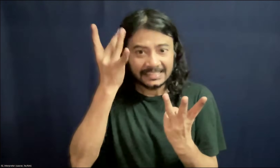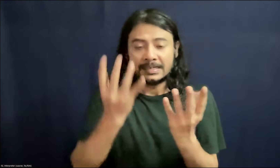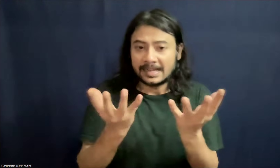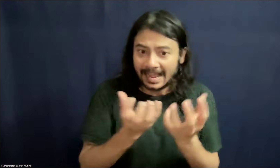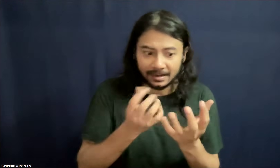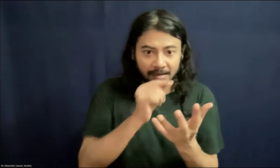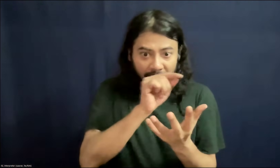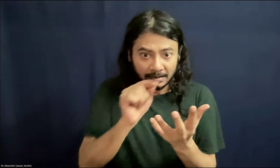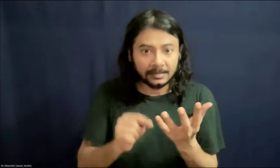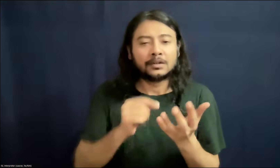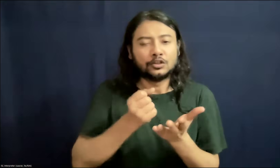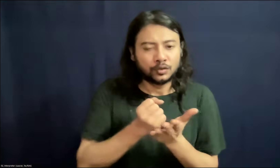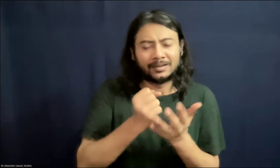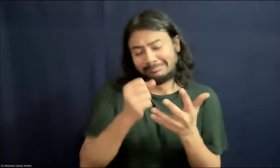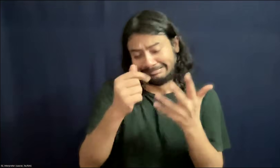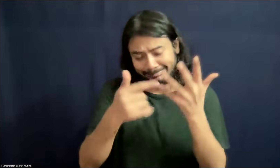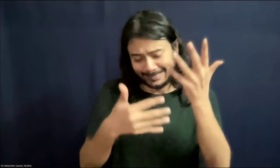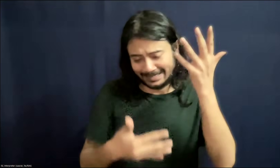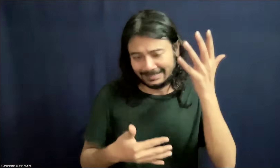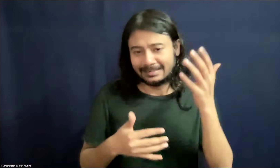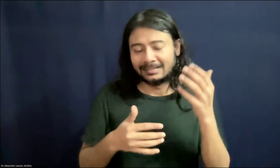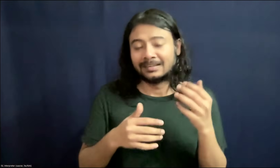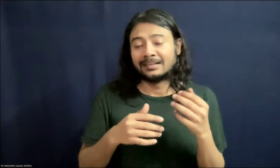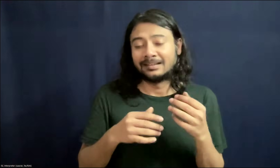and so many other sinful qualities.